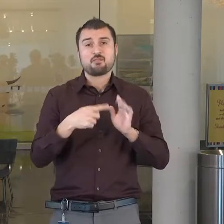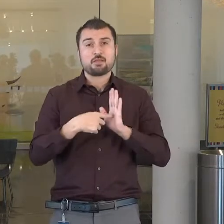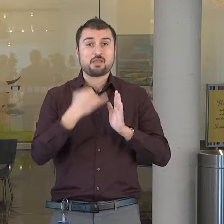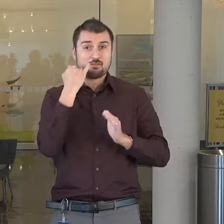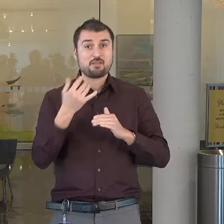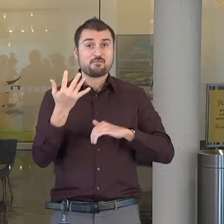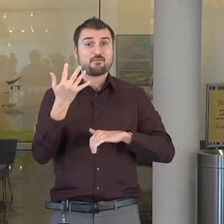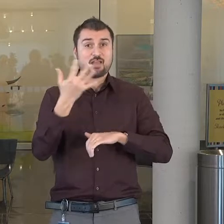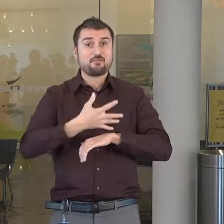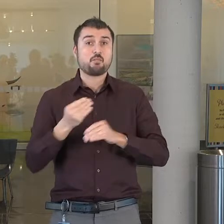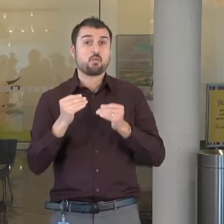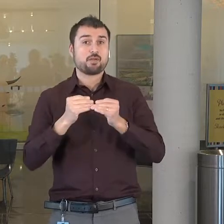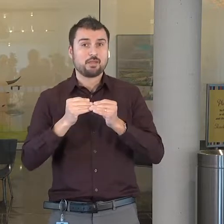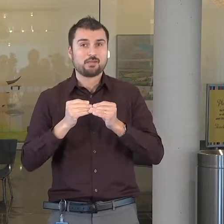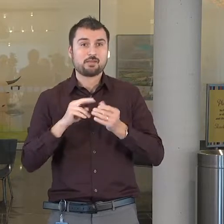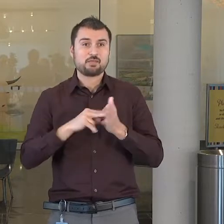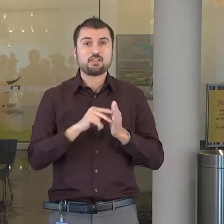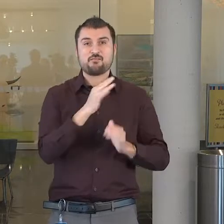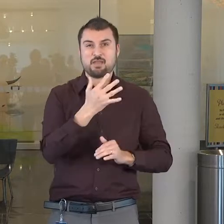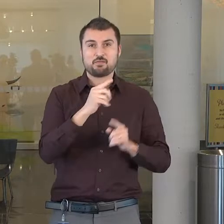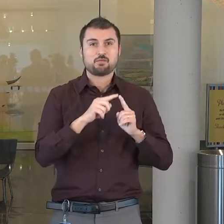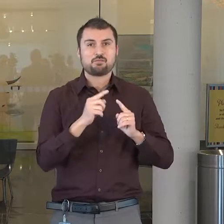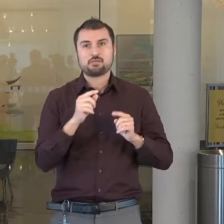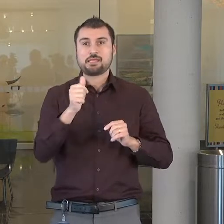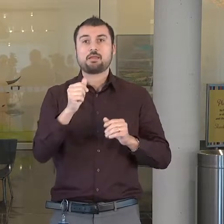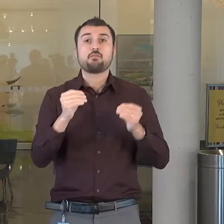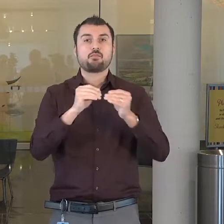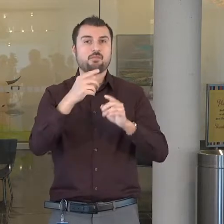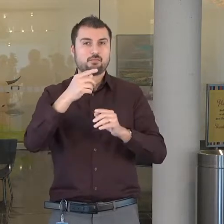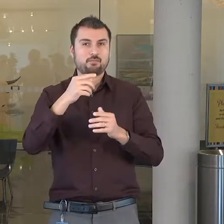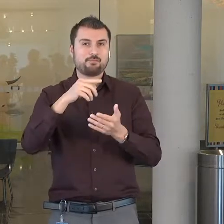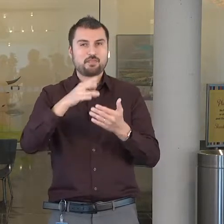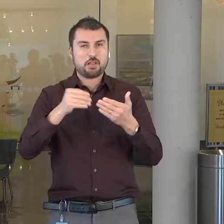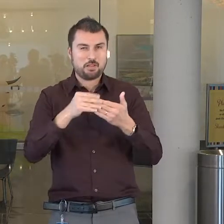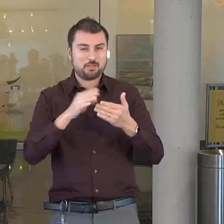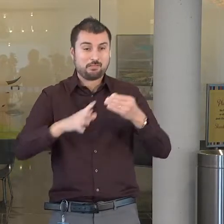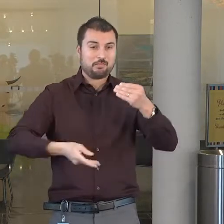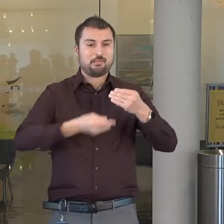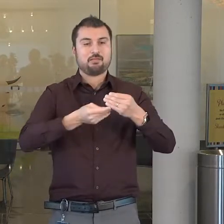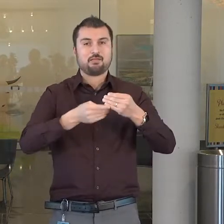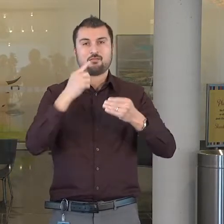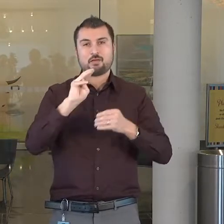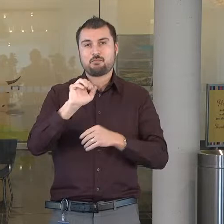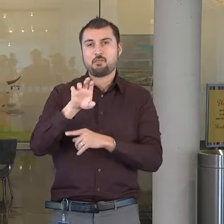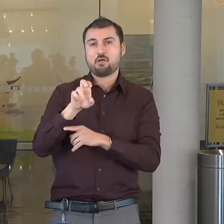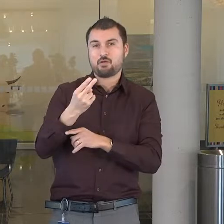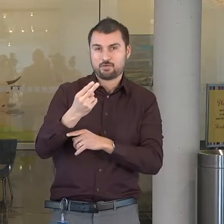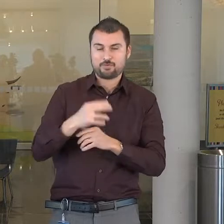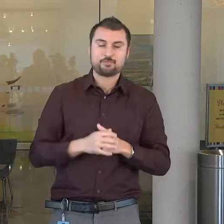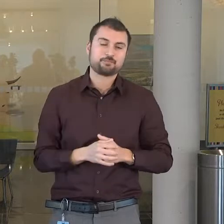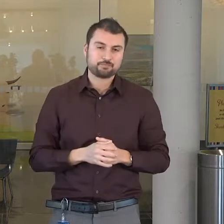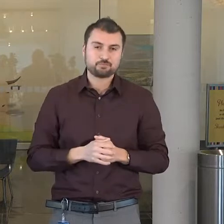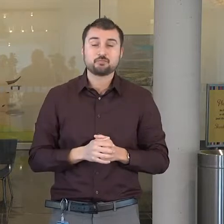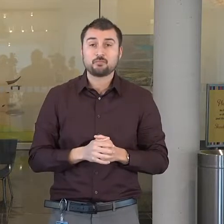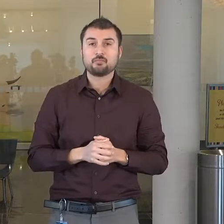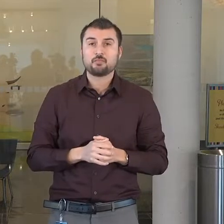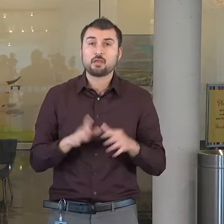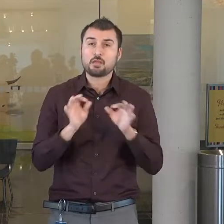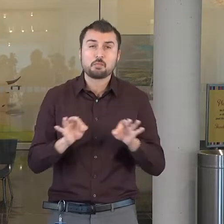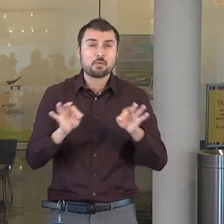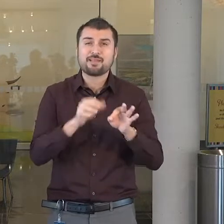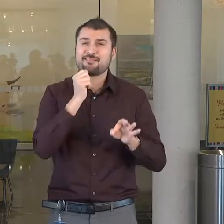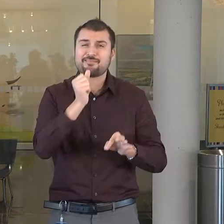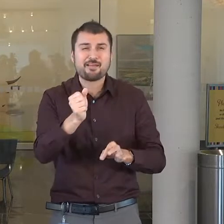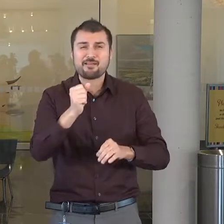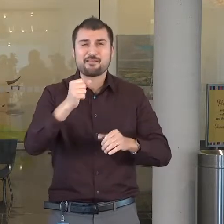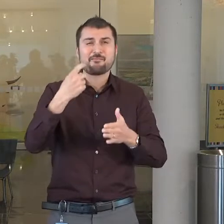period, this could be $5 to $10 more on the bill that they receive in March. It's important to note that this isn't a fee, this